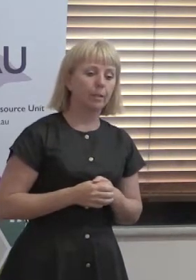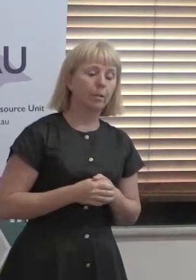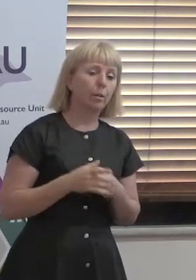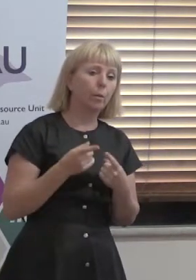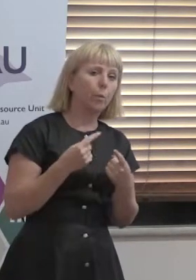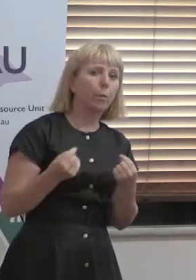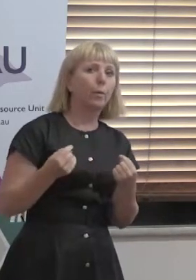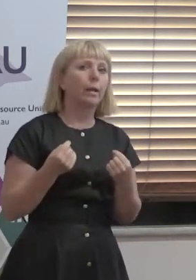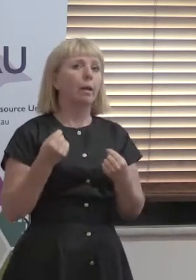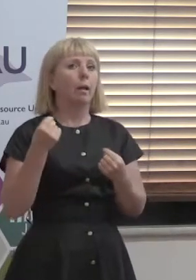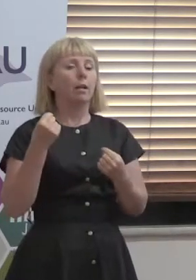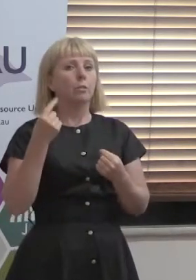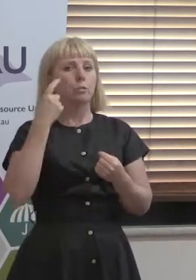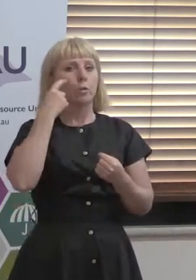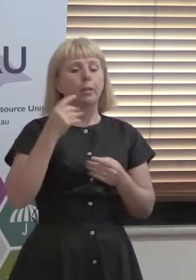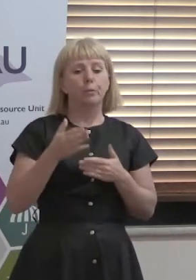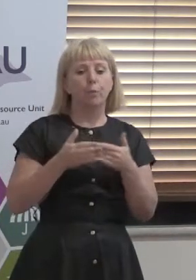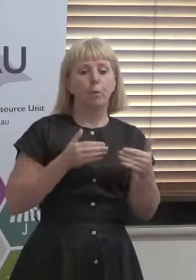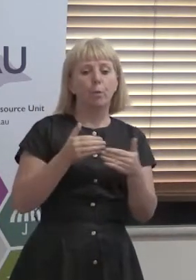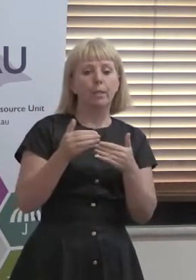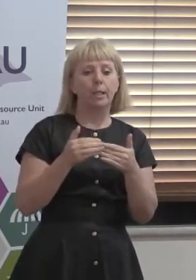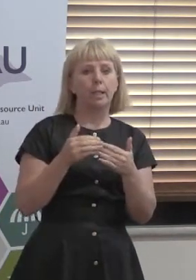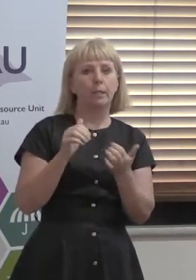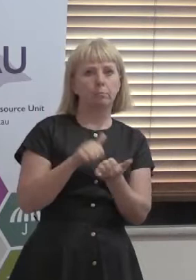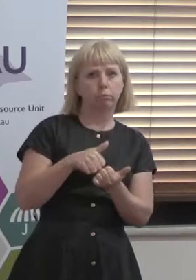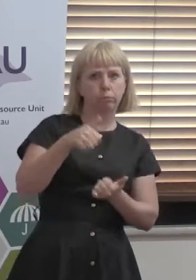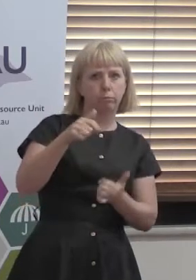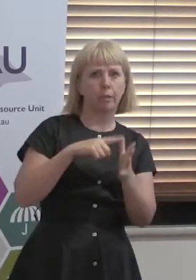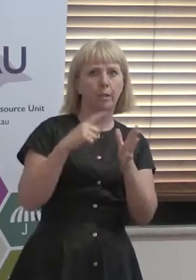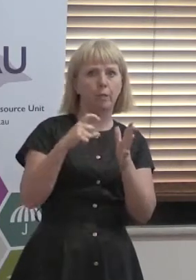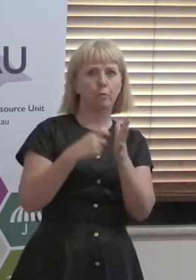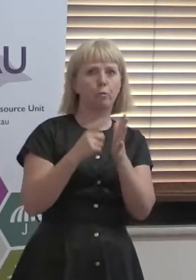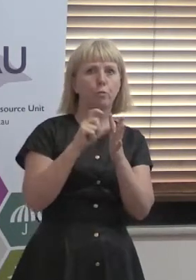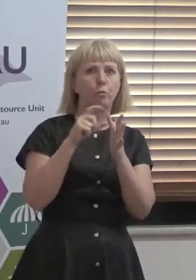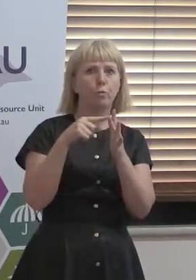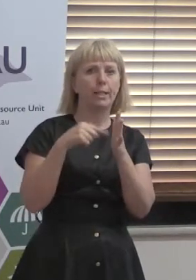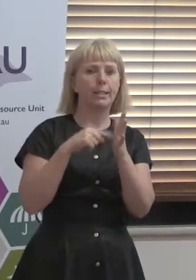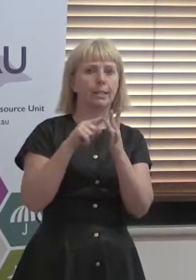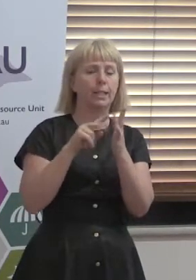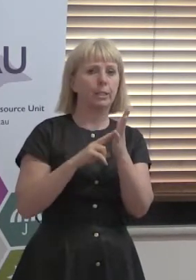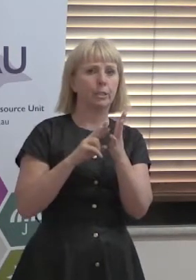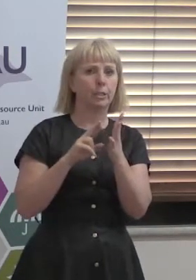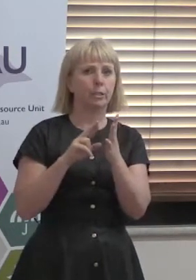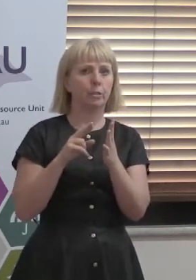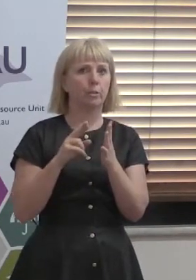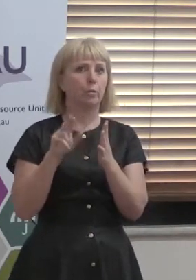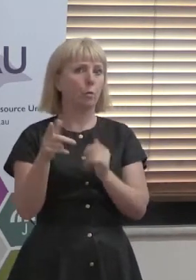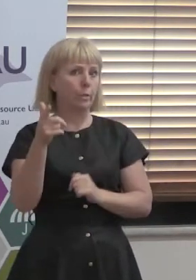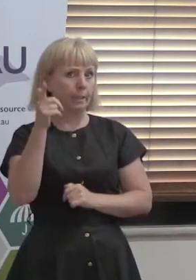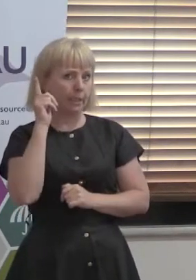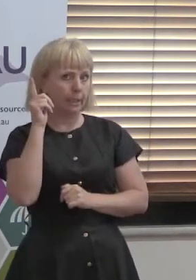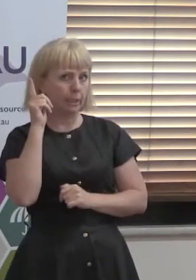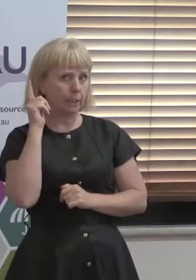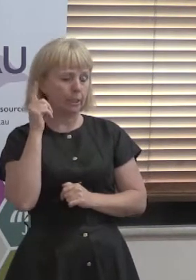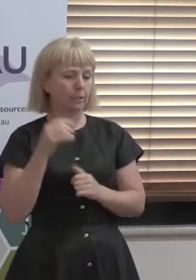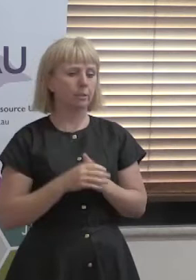exploring accreditation of the resources of professional development resource for teachers.